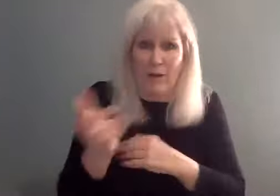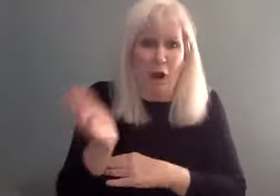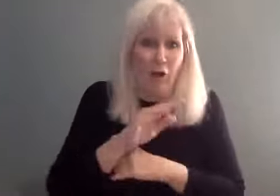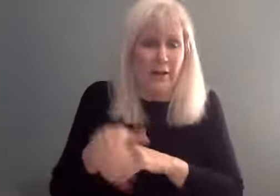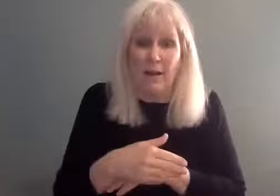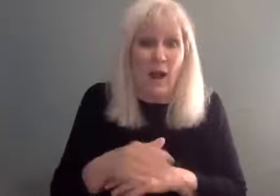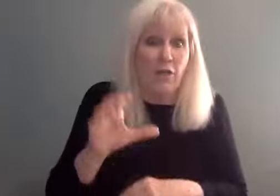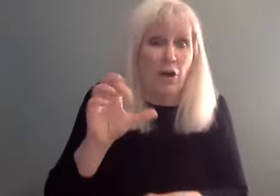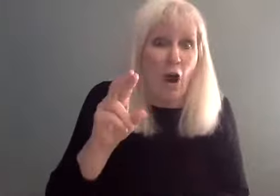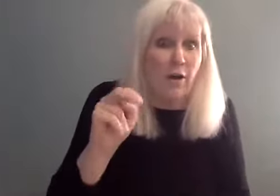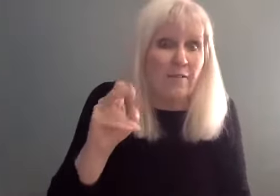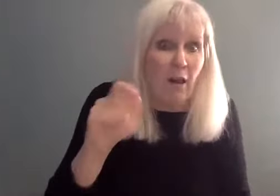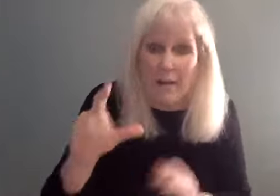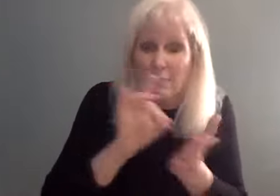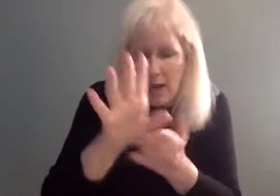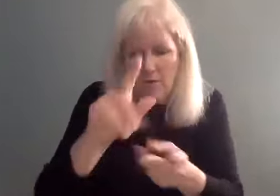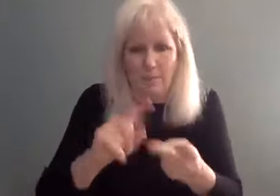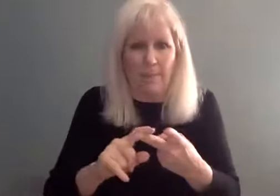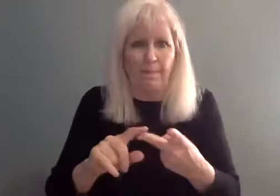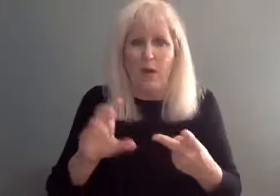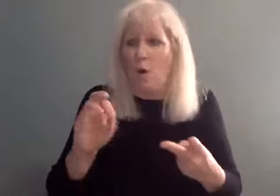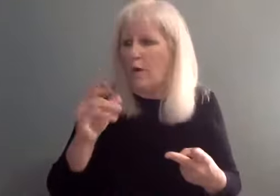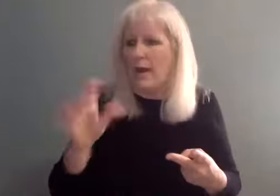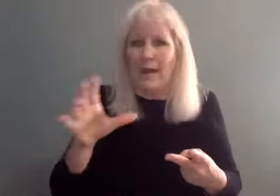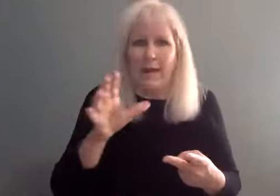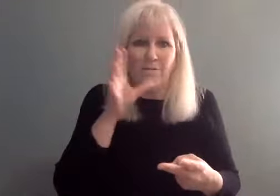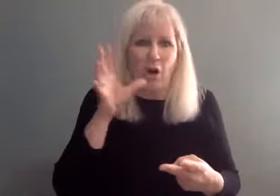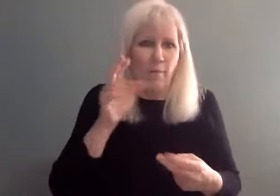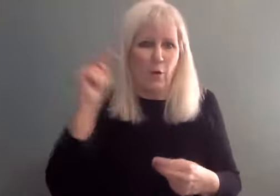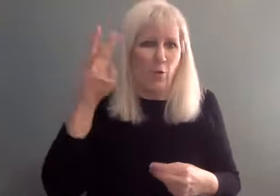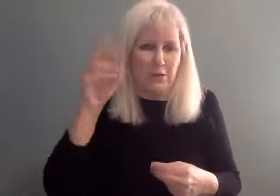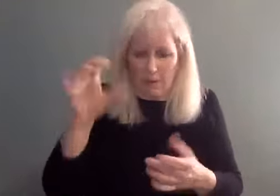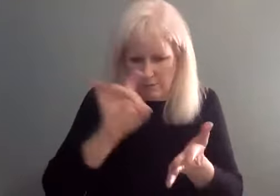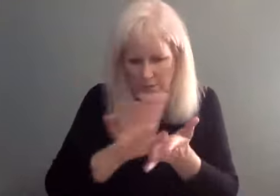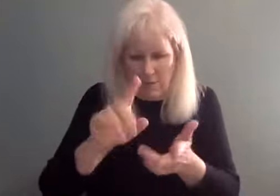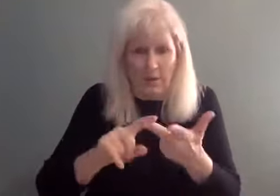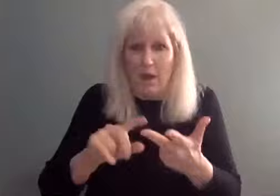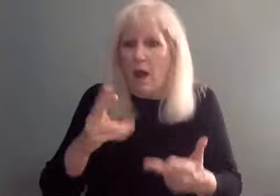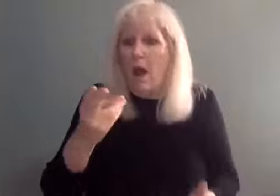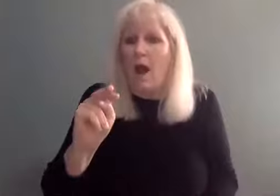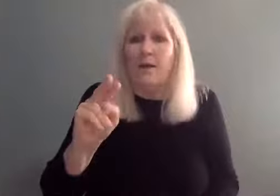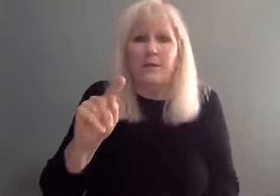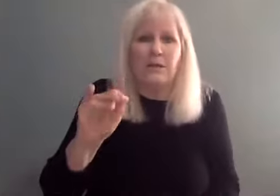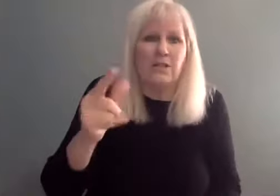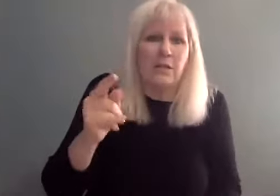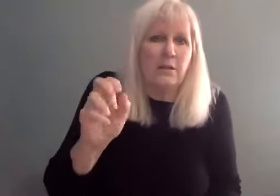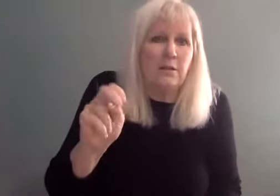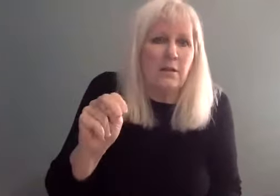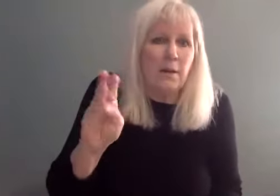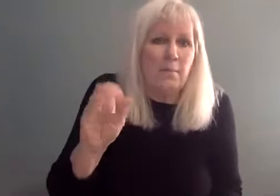I got kicked out of an organic farm in northern Wisconsin. I got kicked out of a Huntington Beach commune, and you name it,